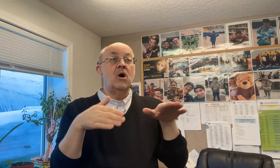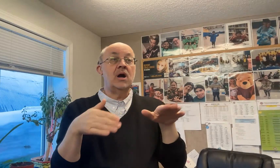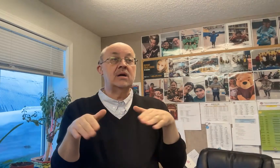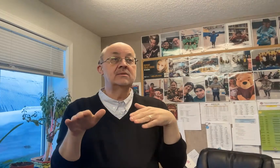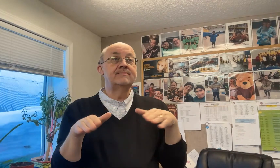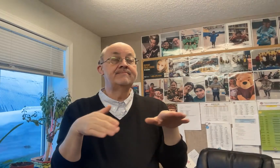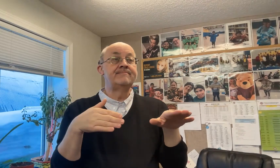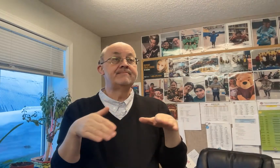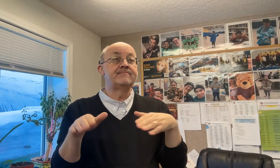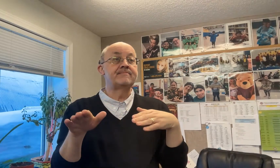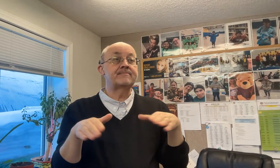walk,